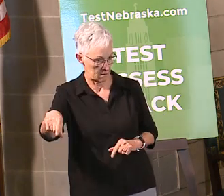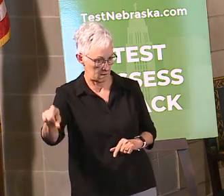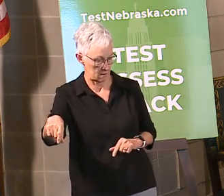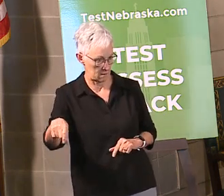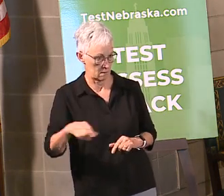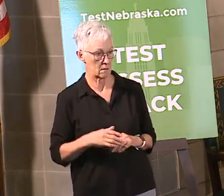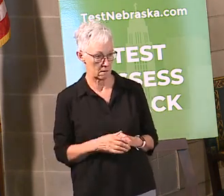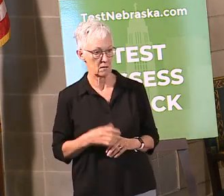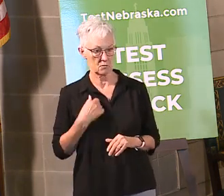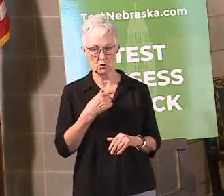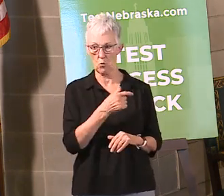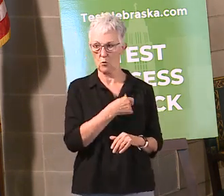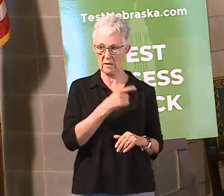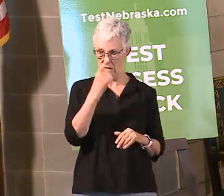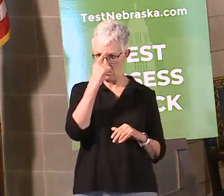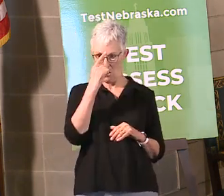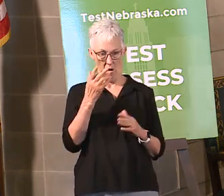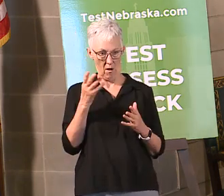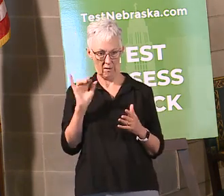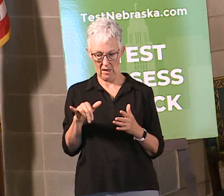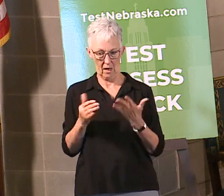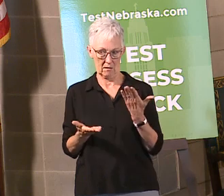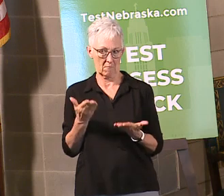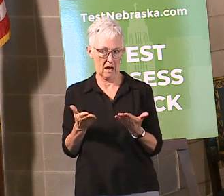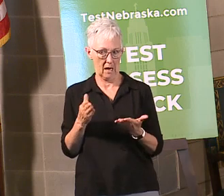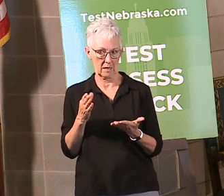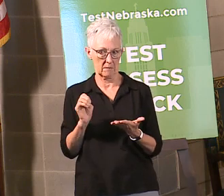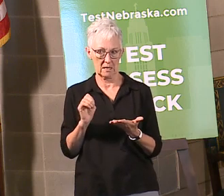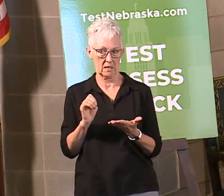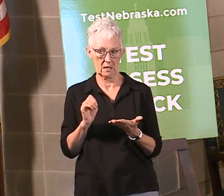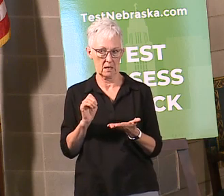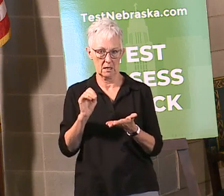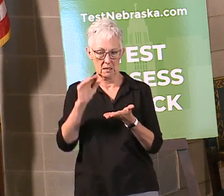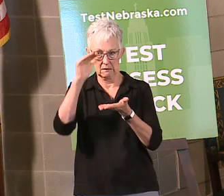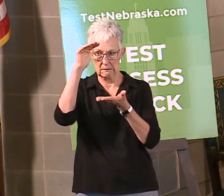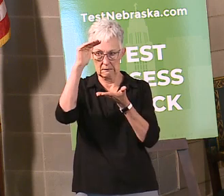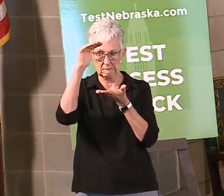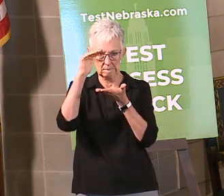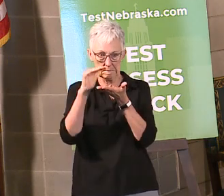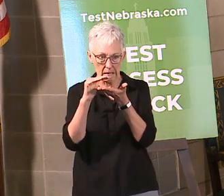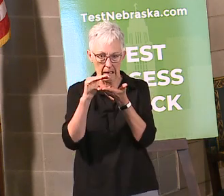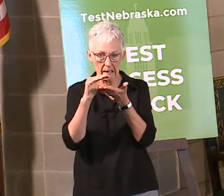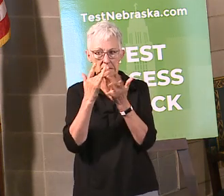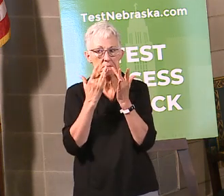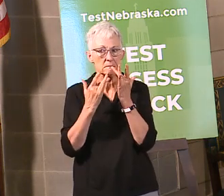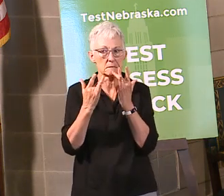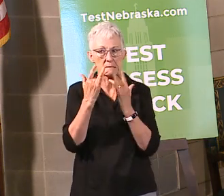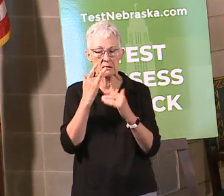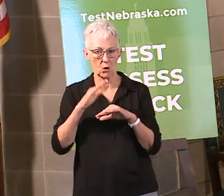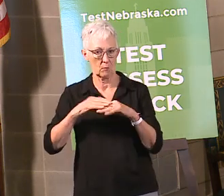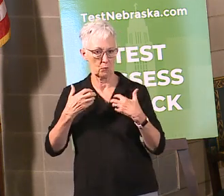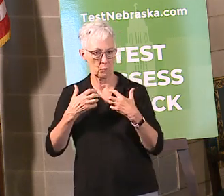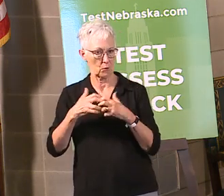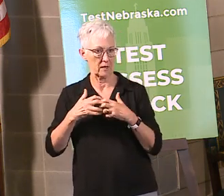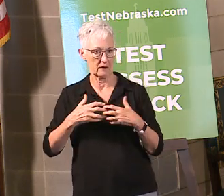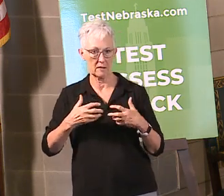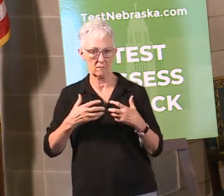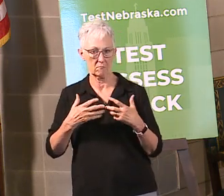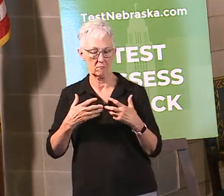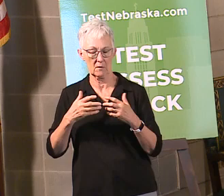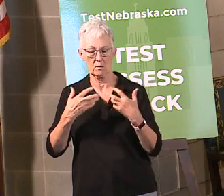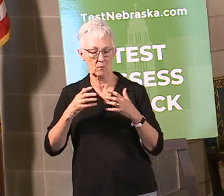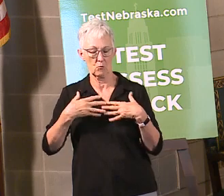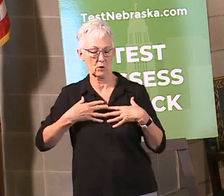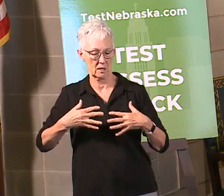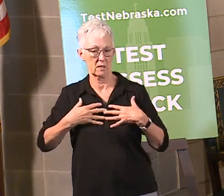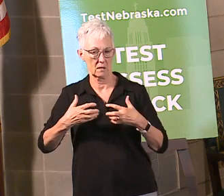the expectations of what we thought. We thought that might be a lot closer or a lot more narrow margin with regard to how much capacity we had. So I'm very